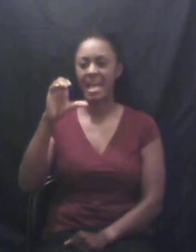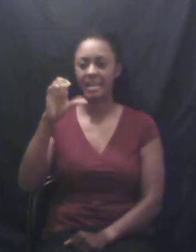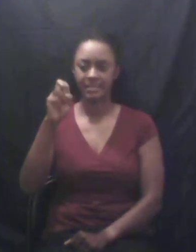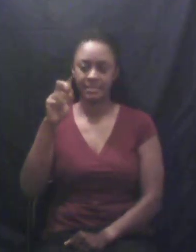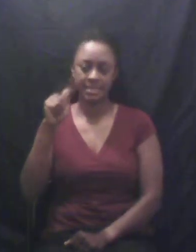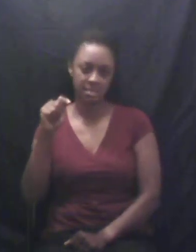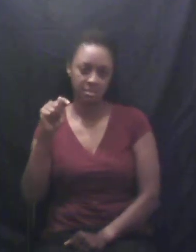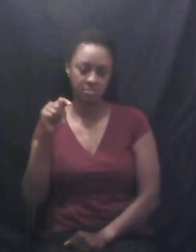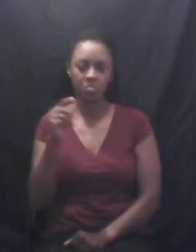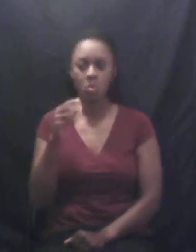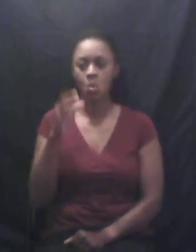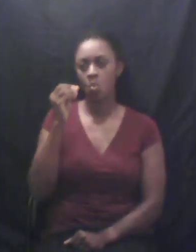vocabulary.